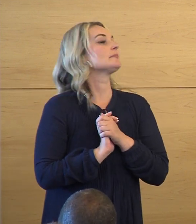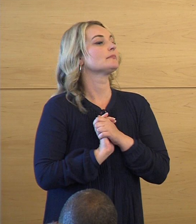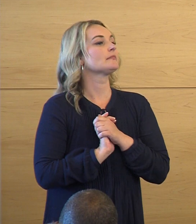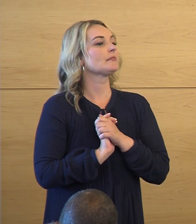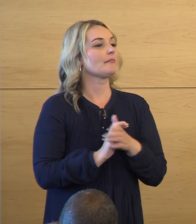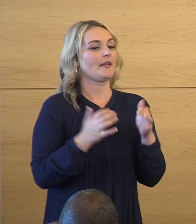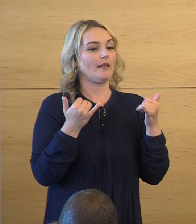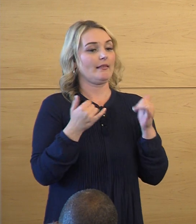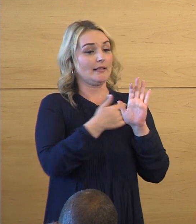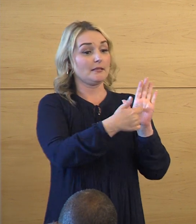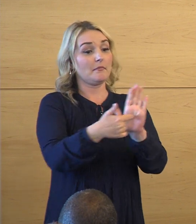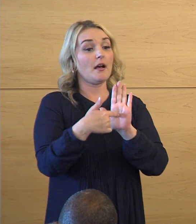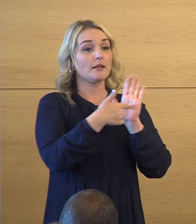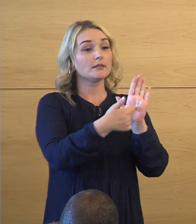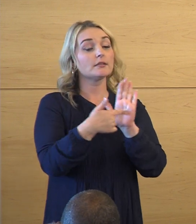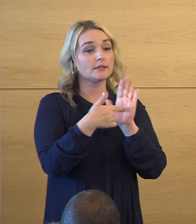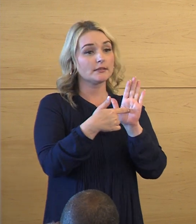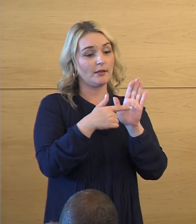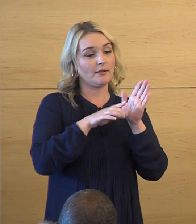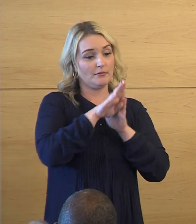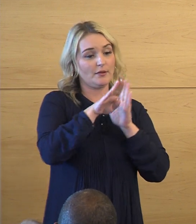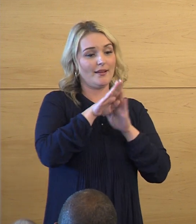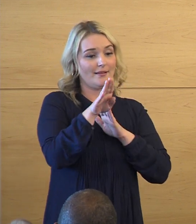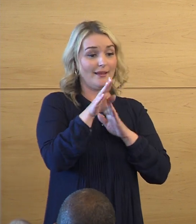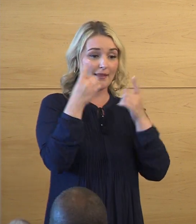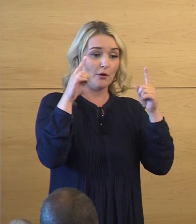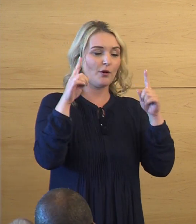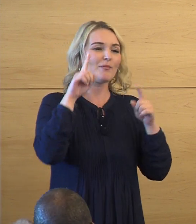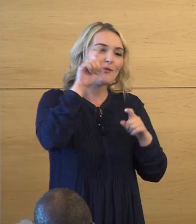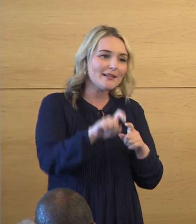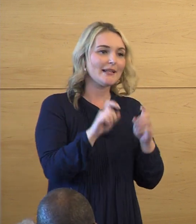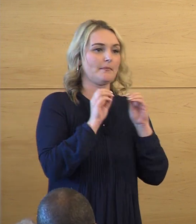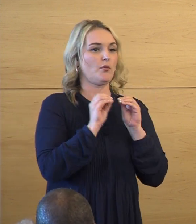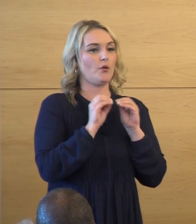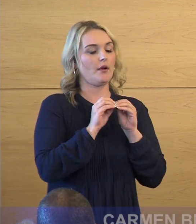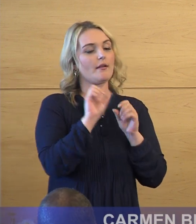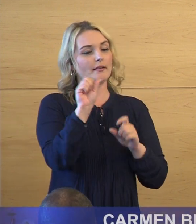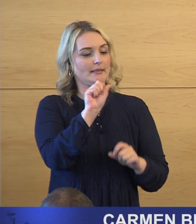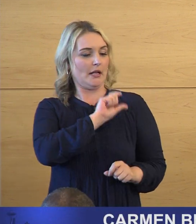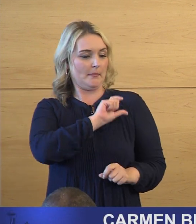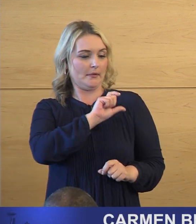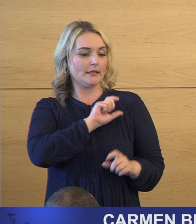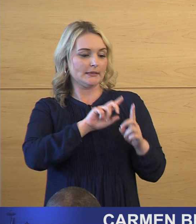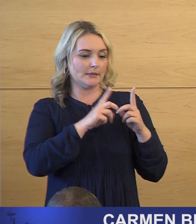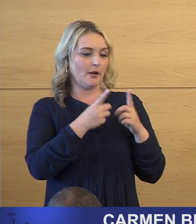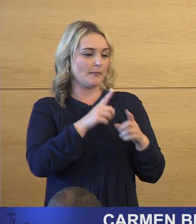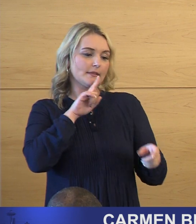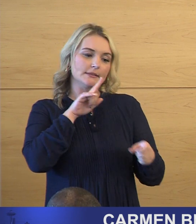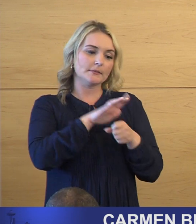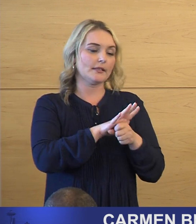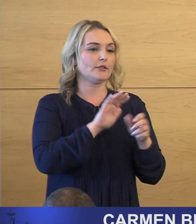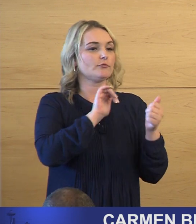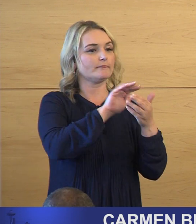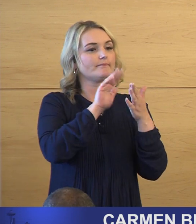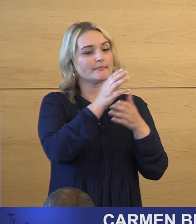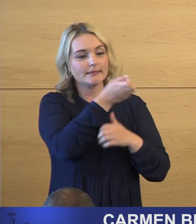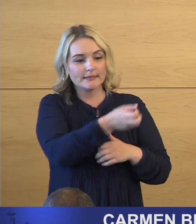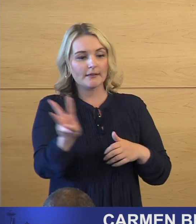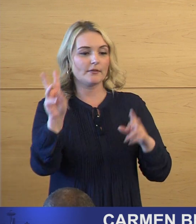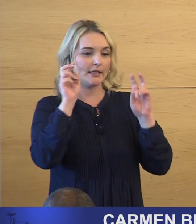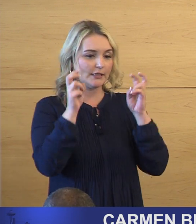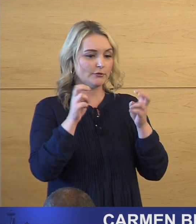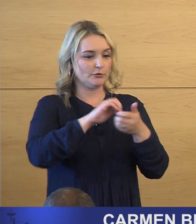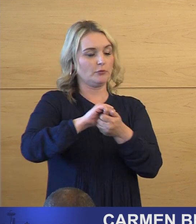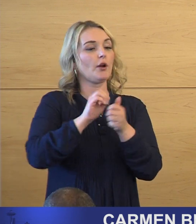These models work, and we need more. The Seattle Police Department is fully committed to addressing underlying issues in partnership with